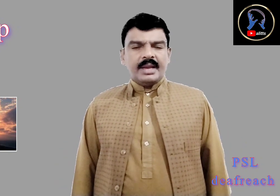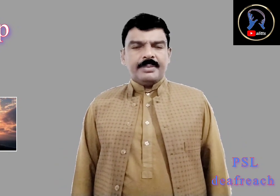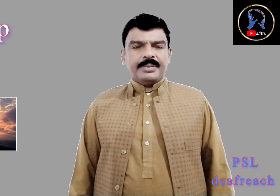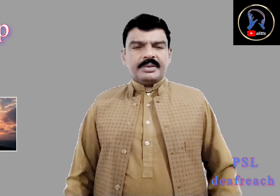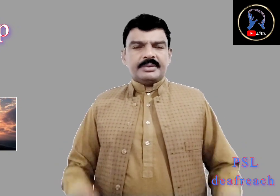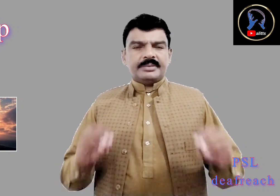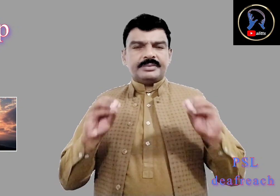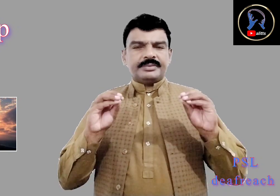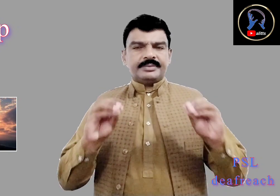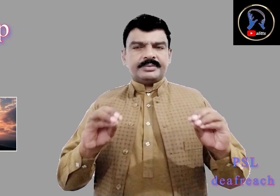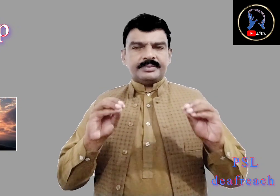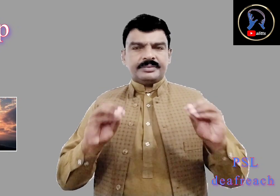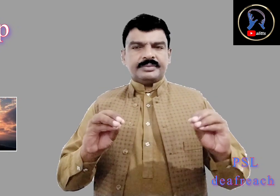help,